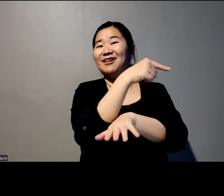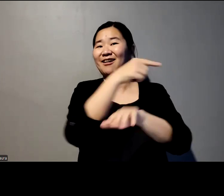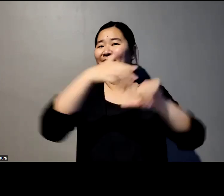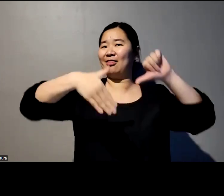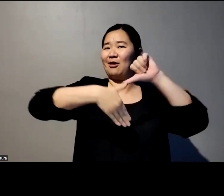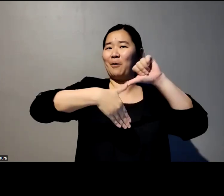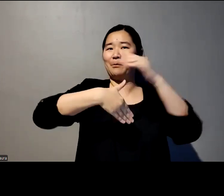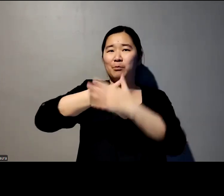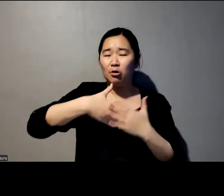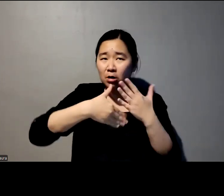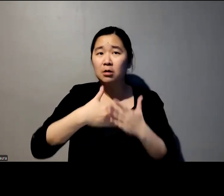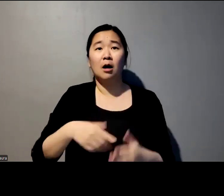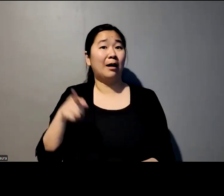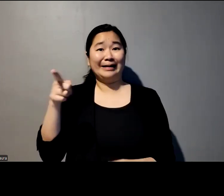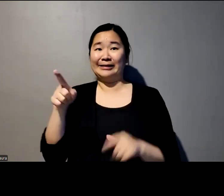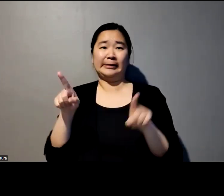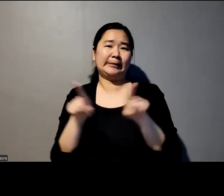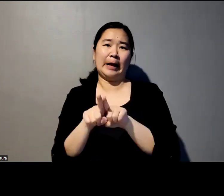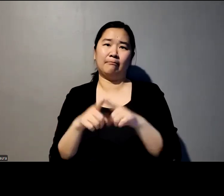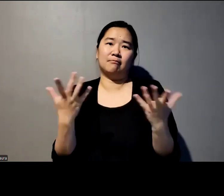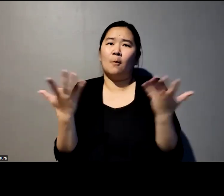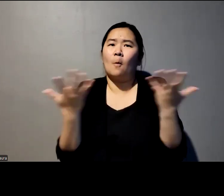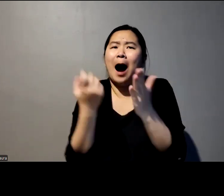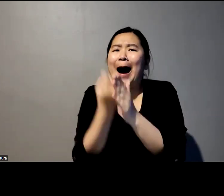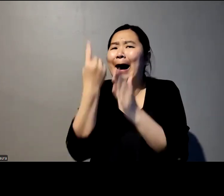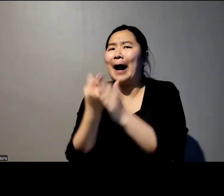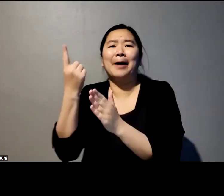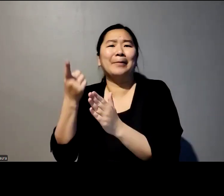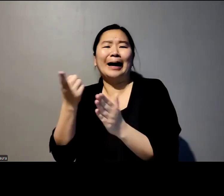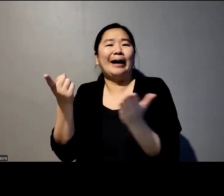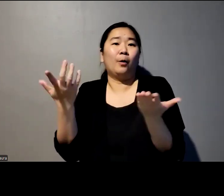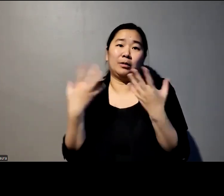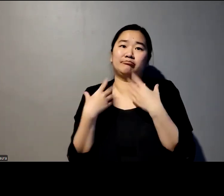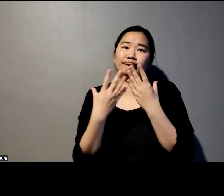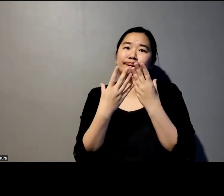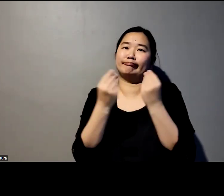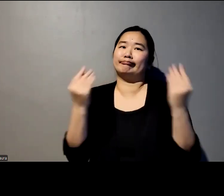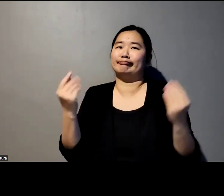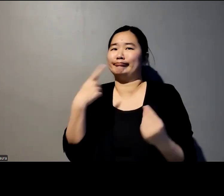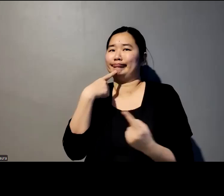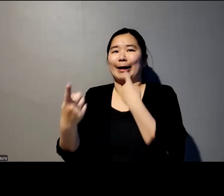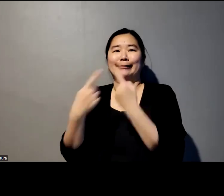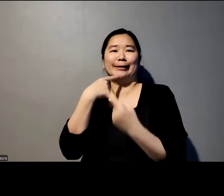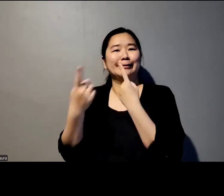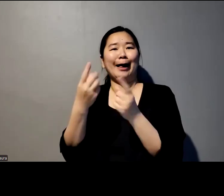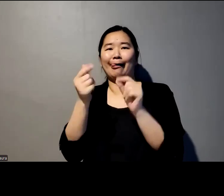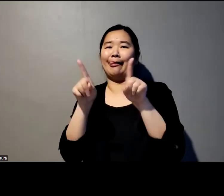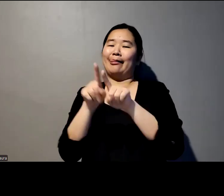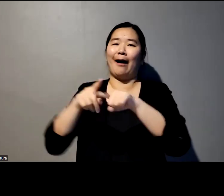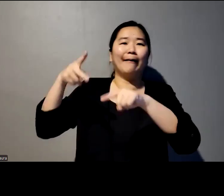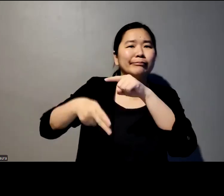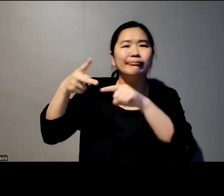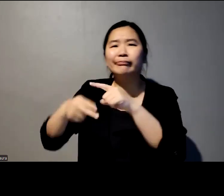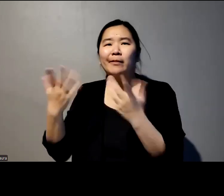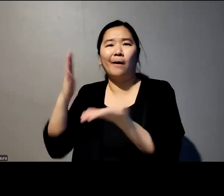Article 12? And I will let her take the floor to explain the rest. Really looking forward. Sylvia, welcome. Good morning